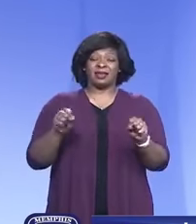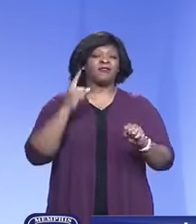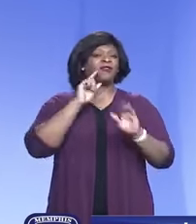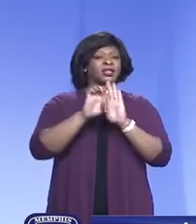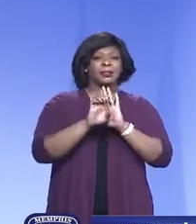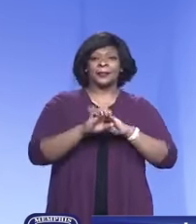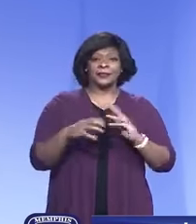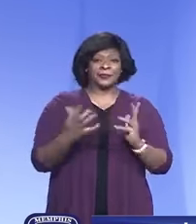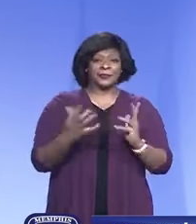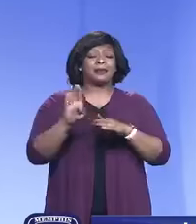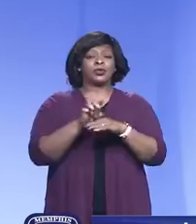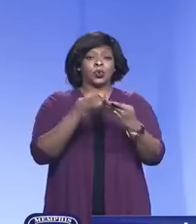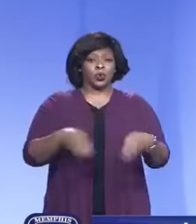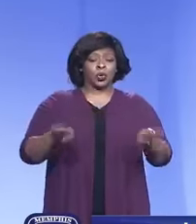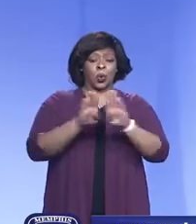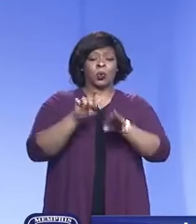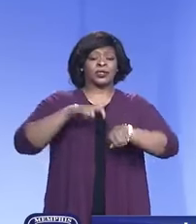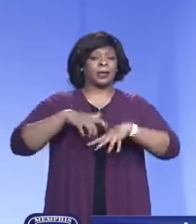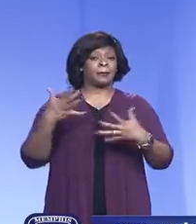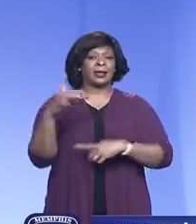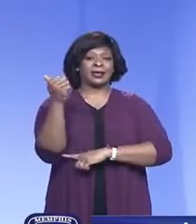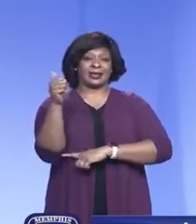as in